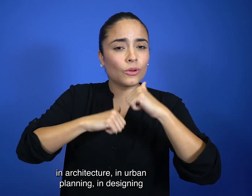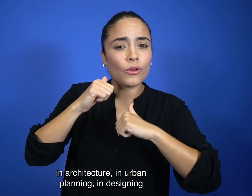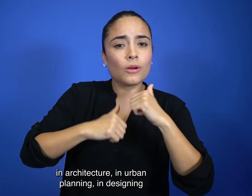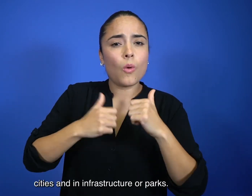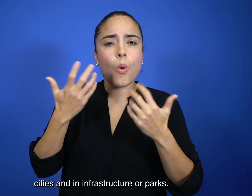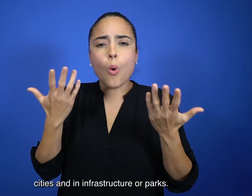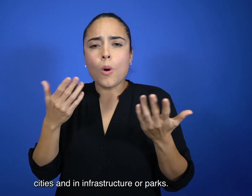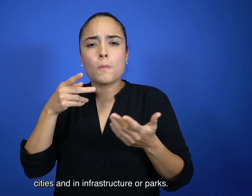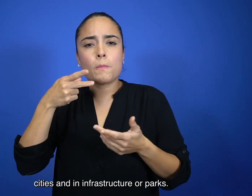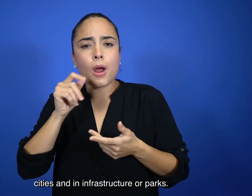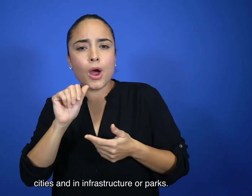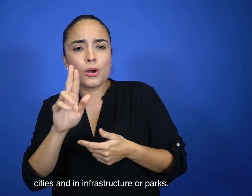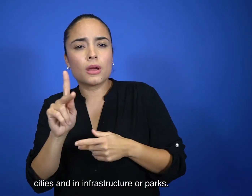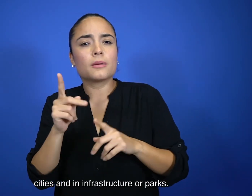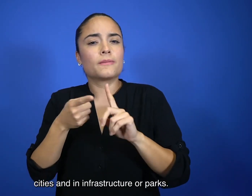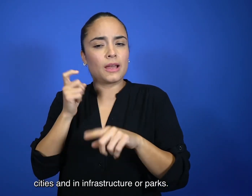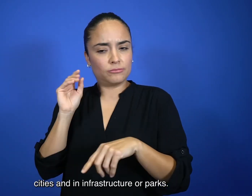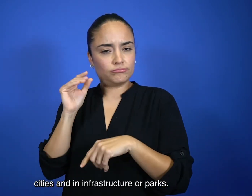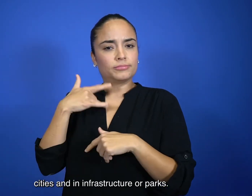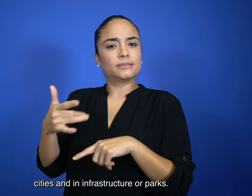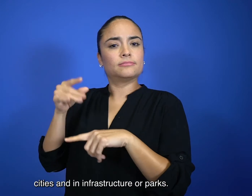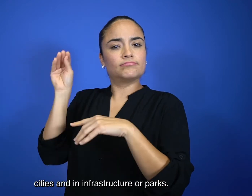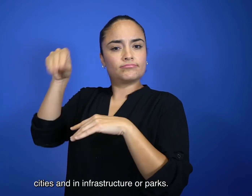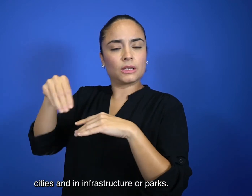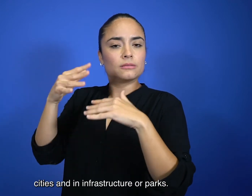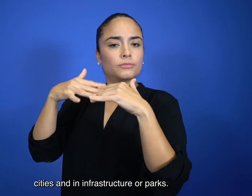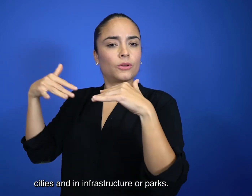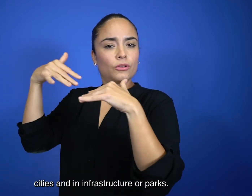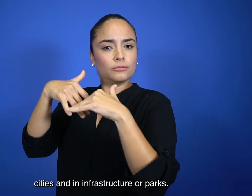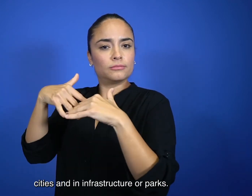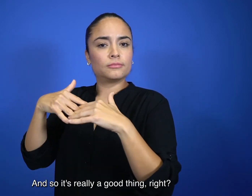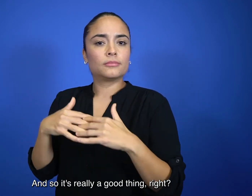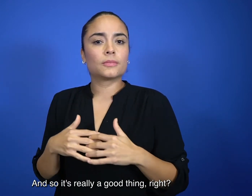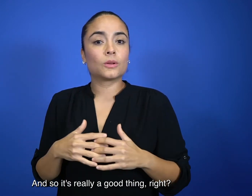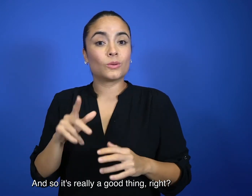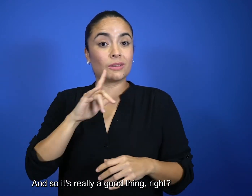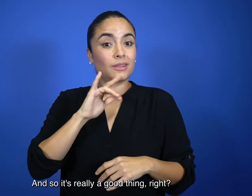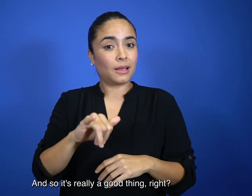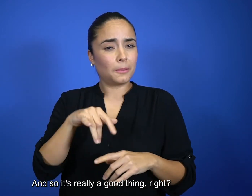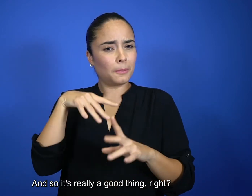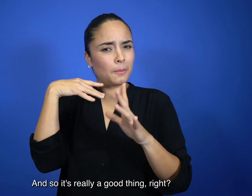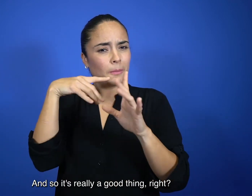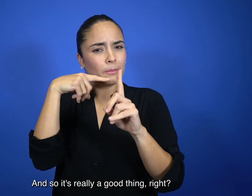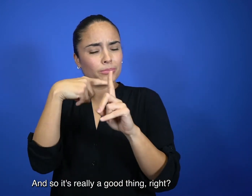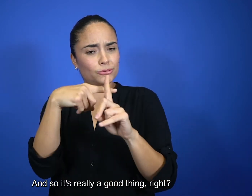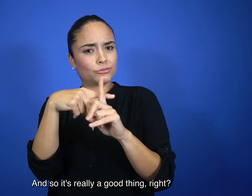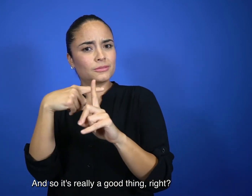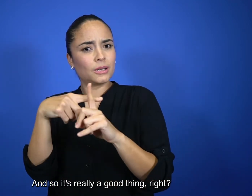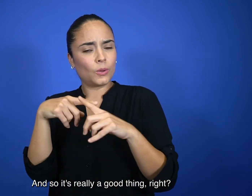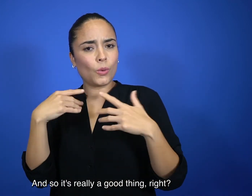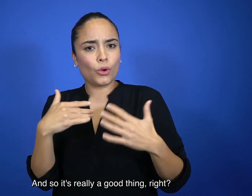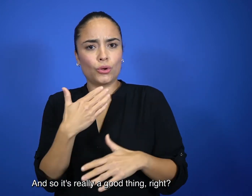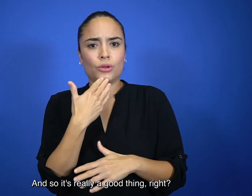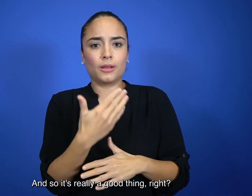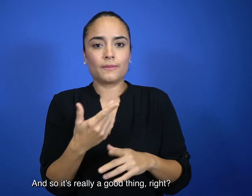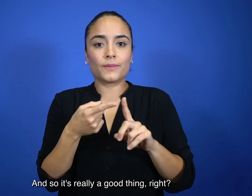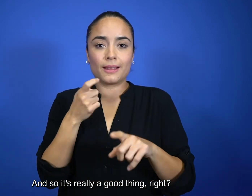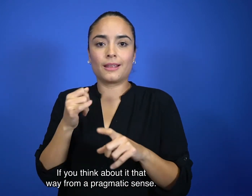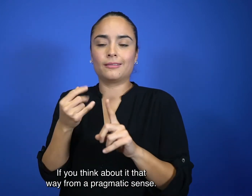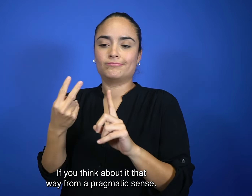designing cities and infrastructure or parks. And so it's really a good thing, right? If